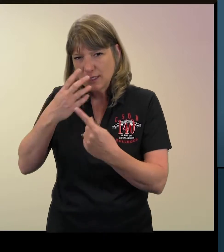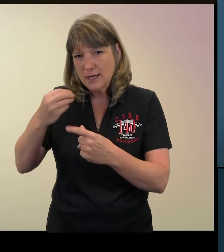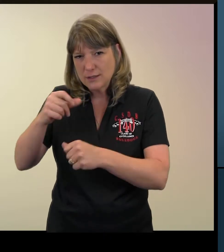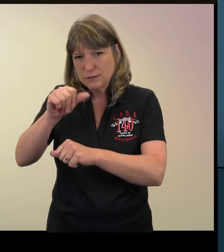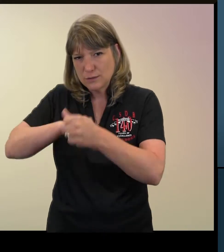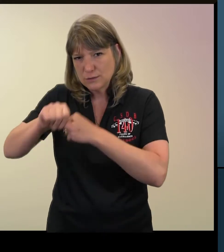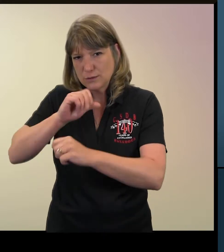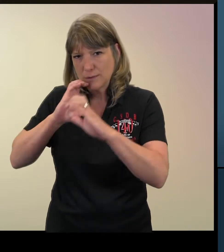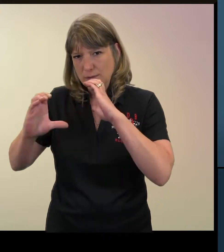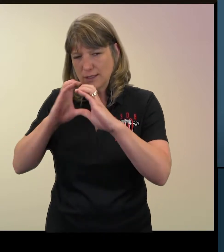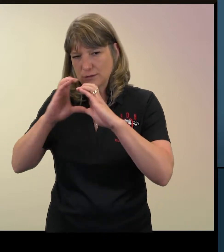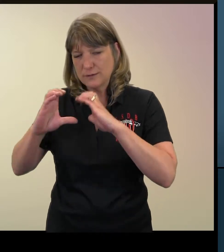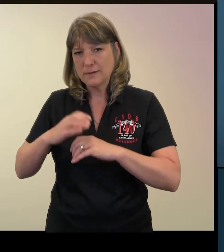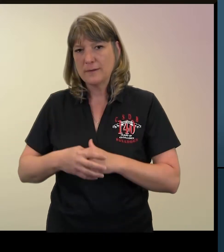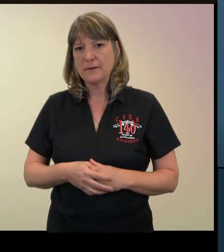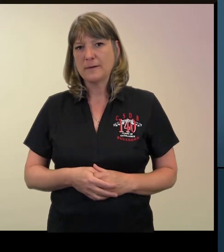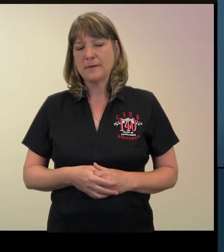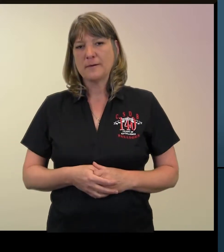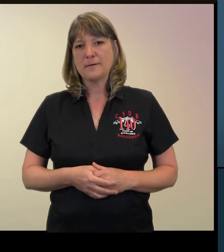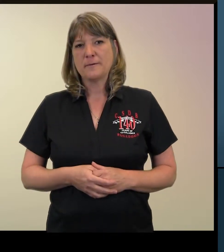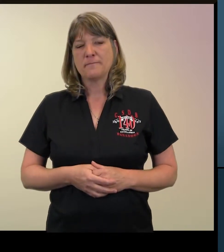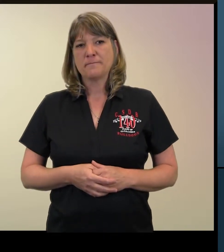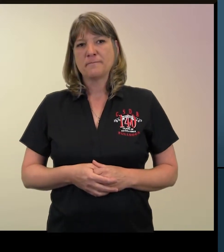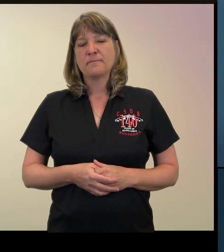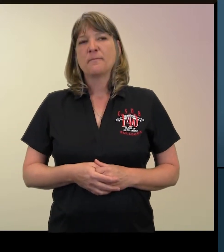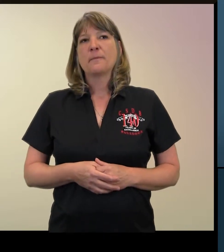social understanding.